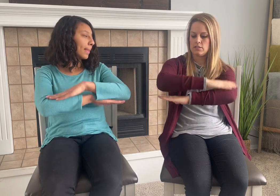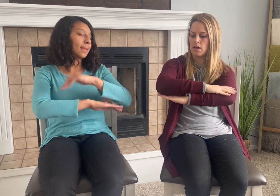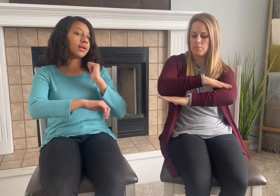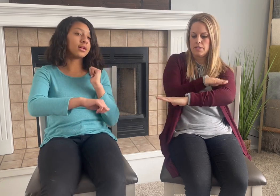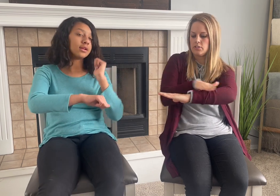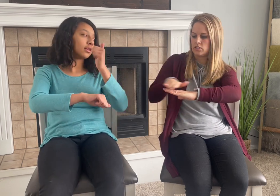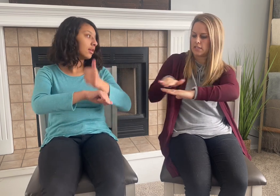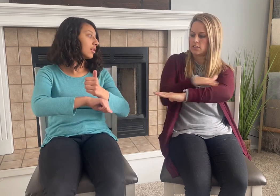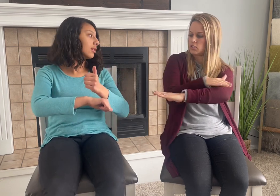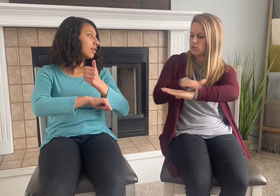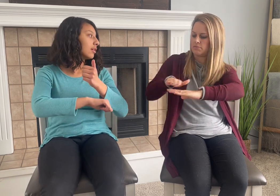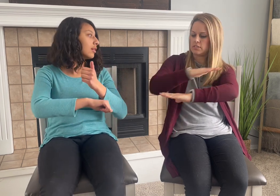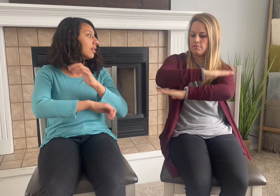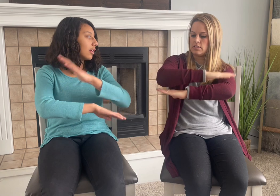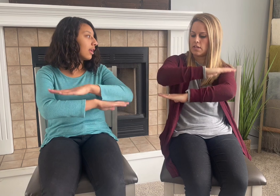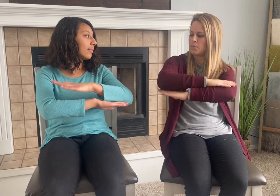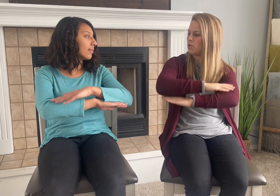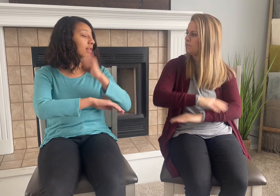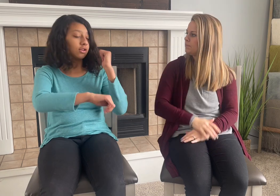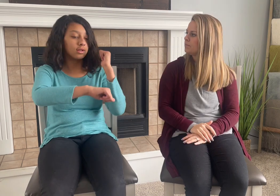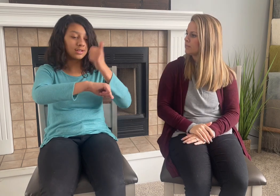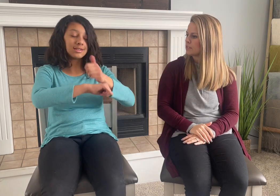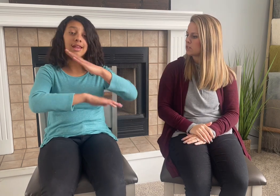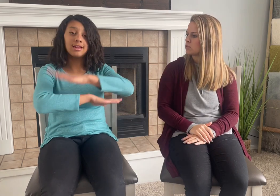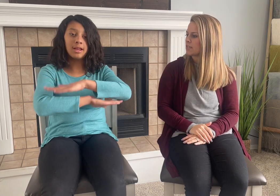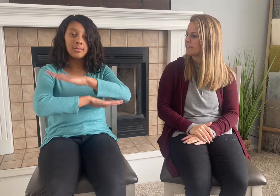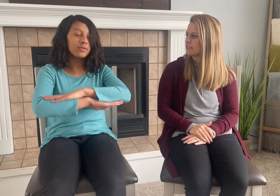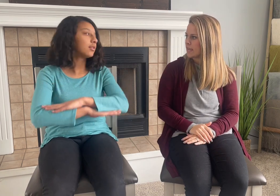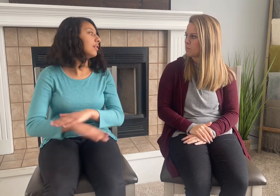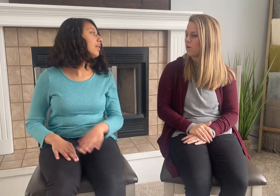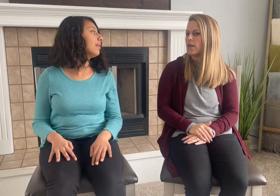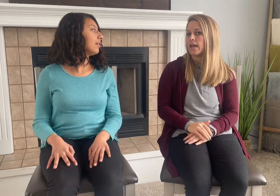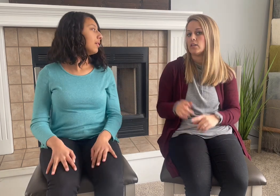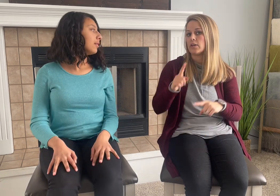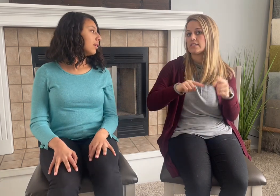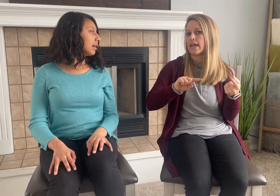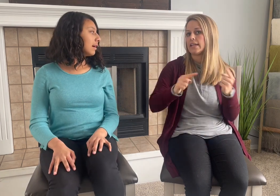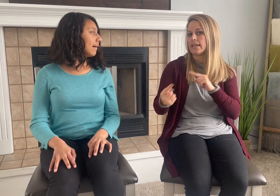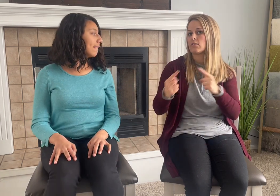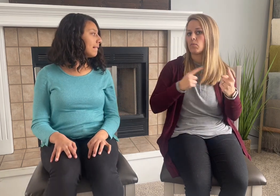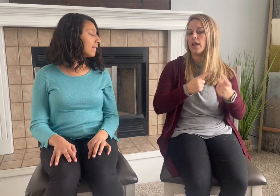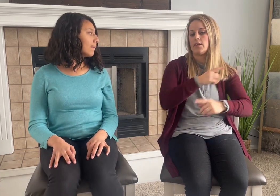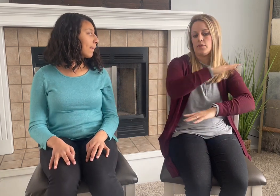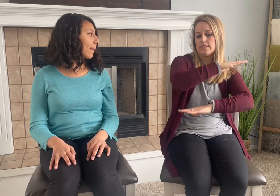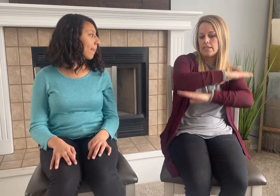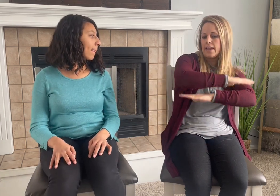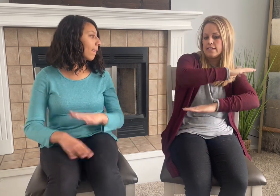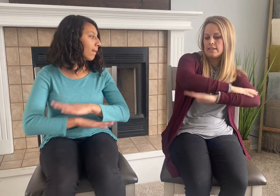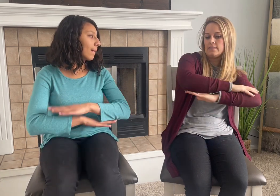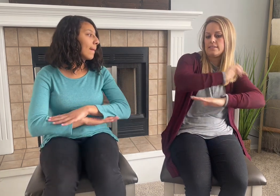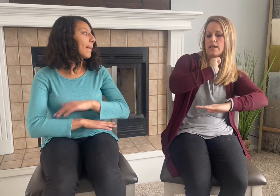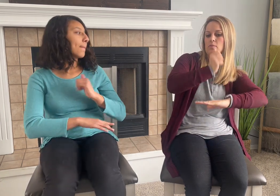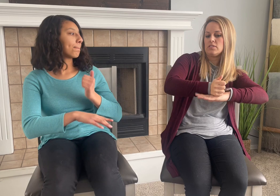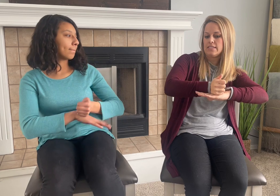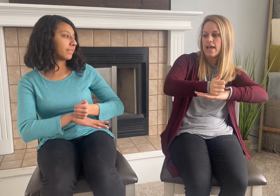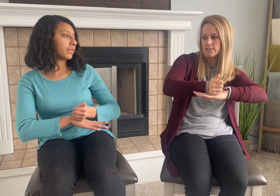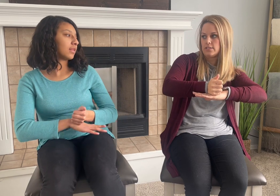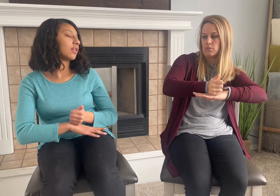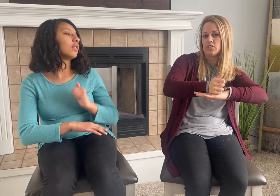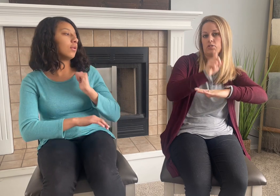top and it's just like the surface of the table. So set the table and you can sign it either way. can sign table set, which is